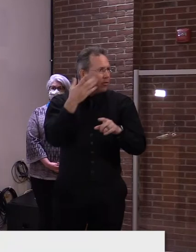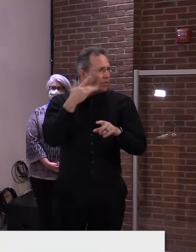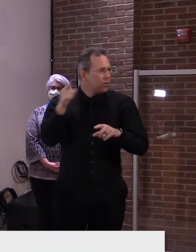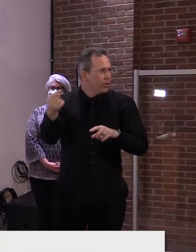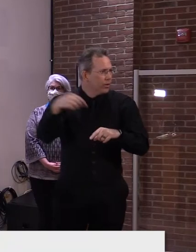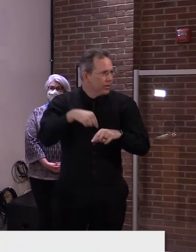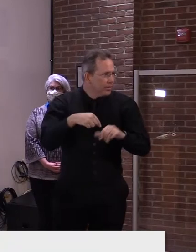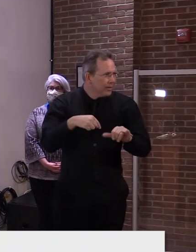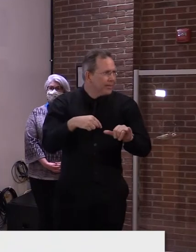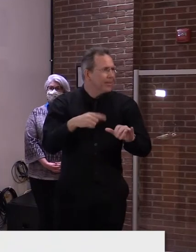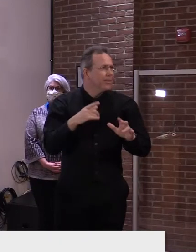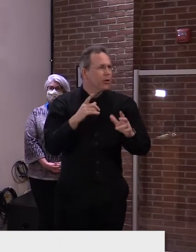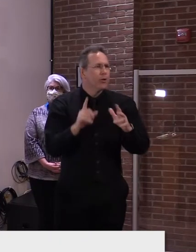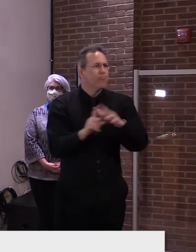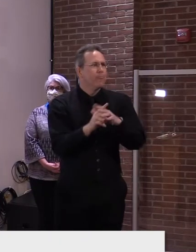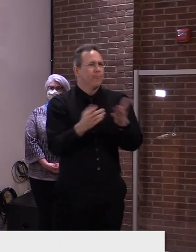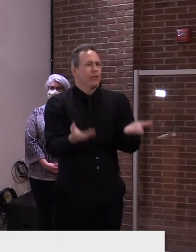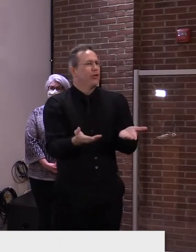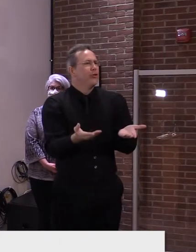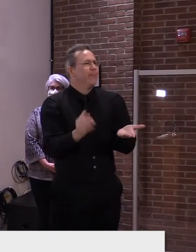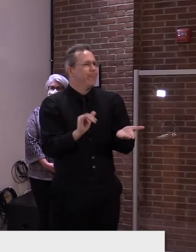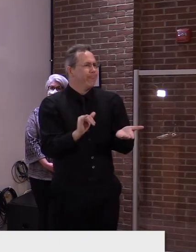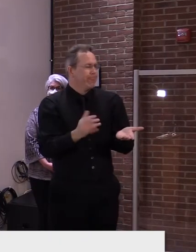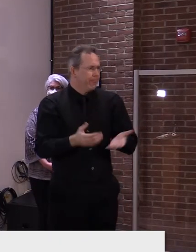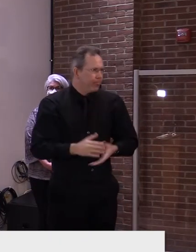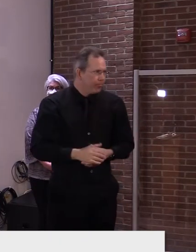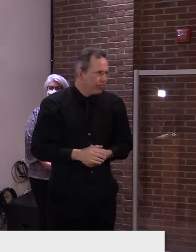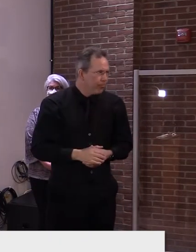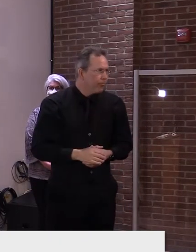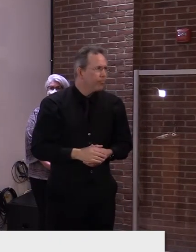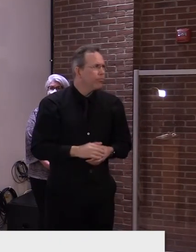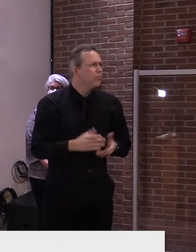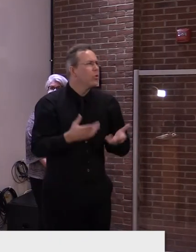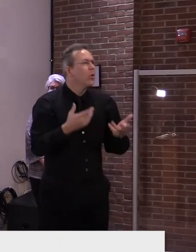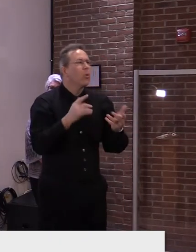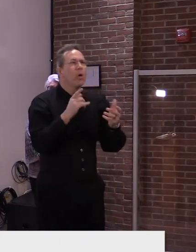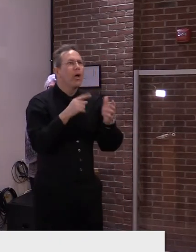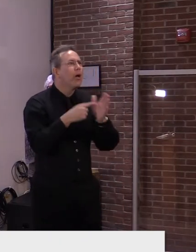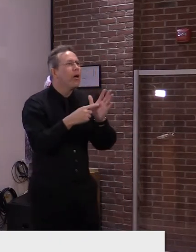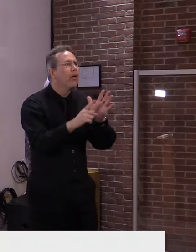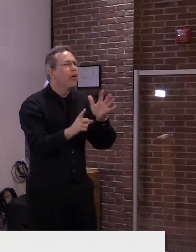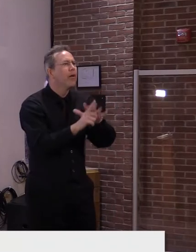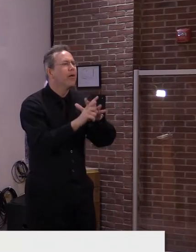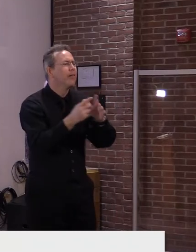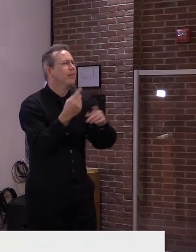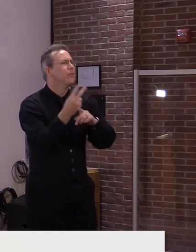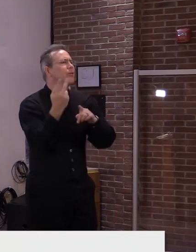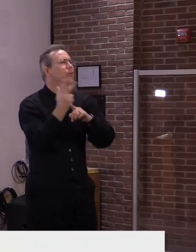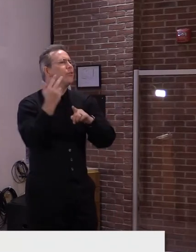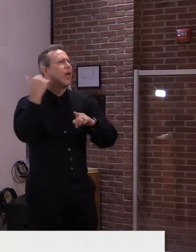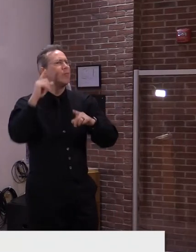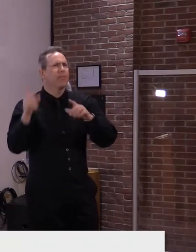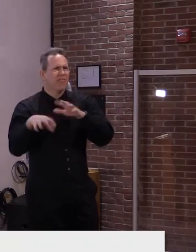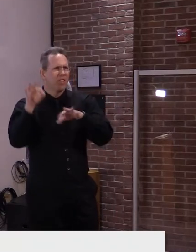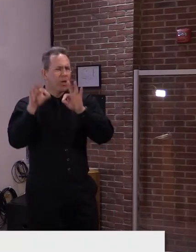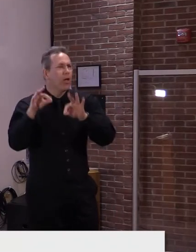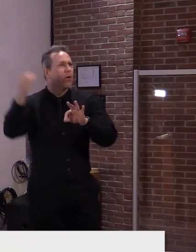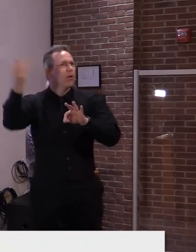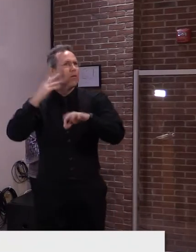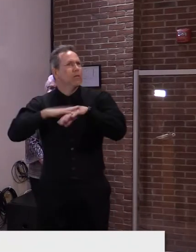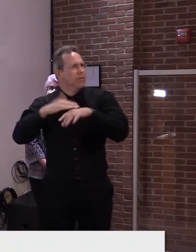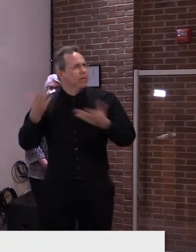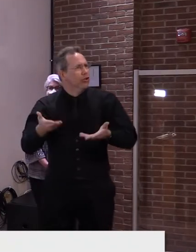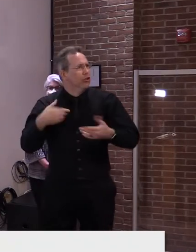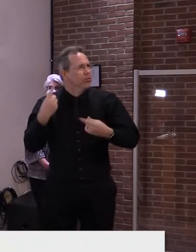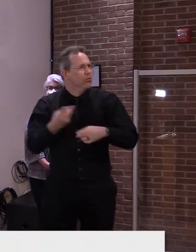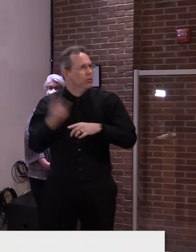Vermont. So we obviously, right now, have sent samples very